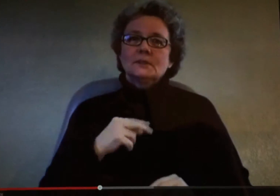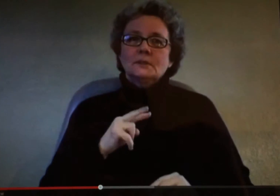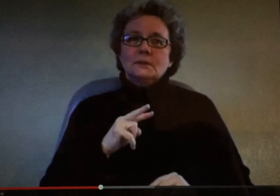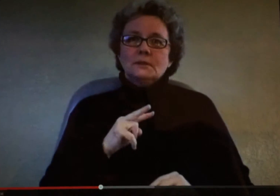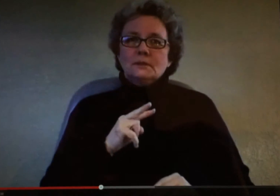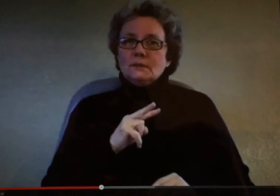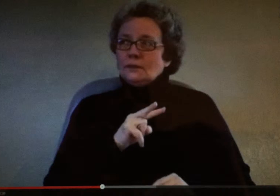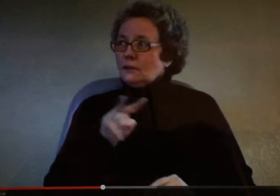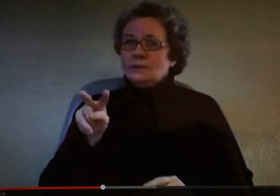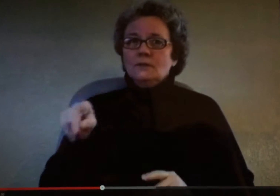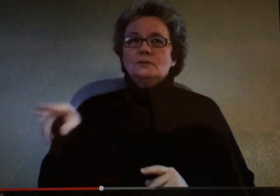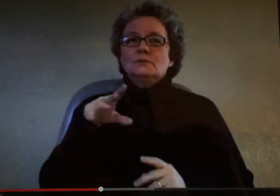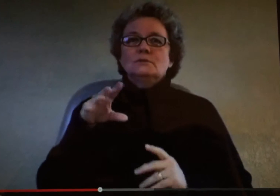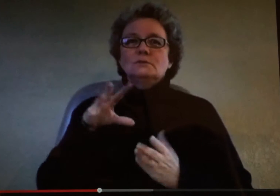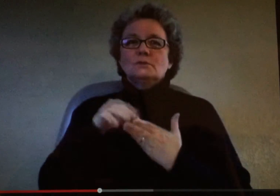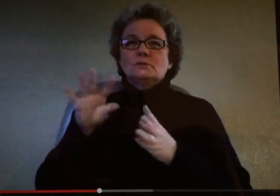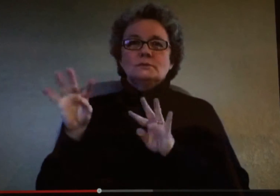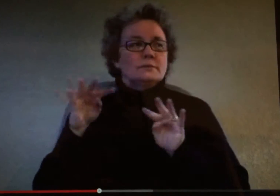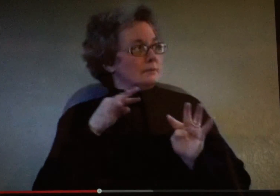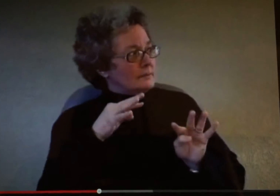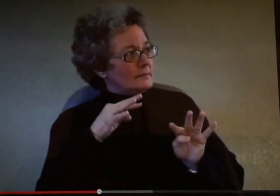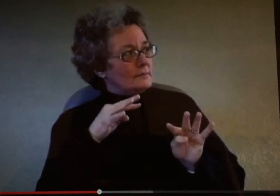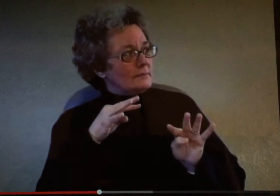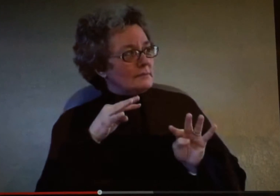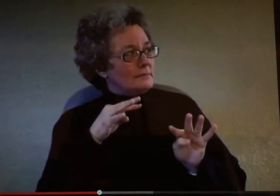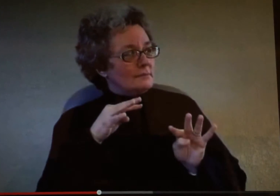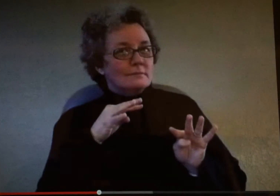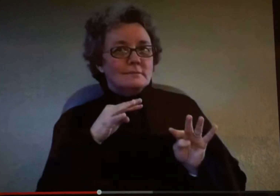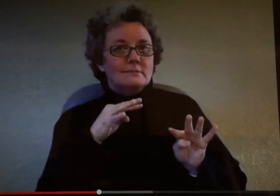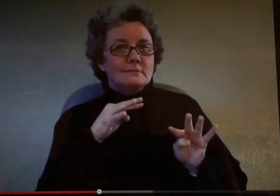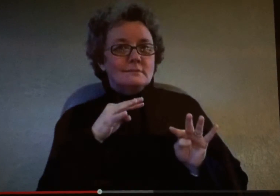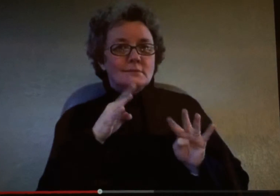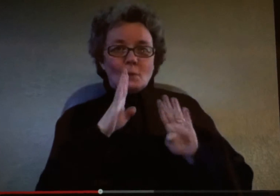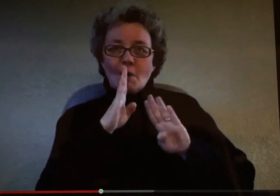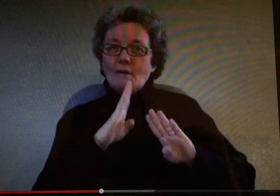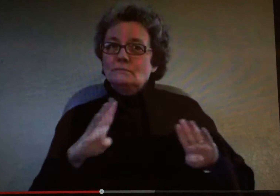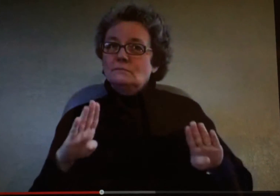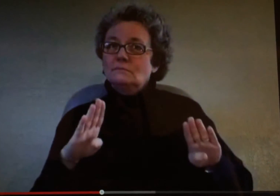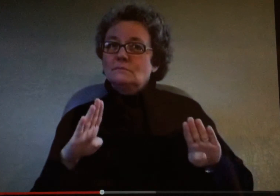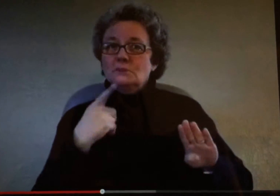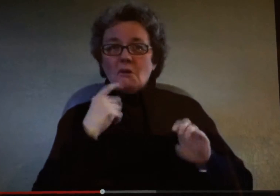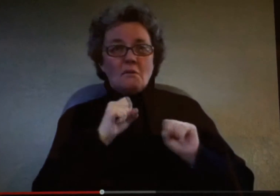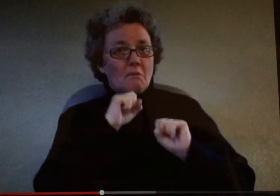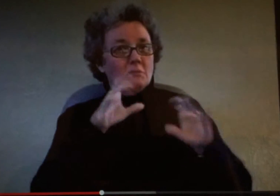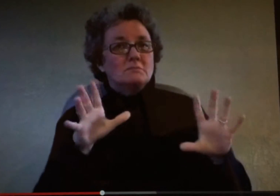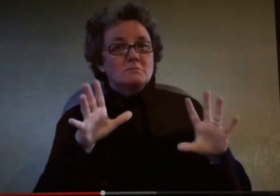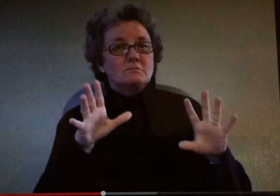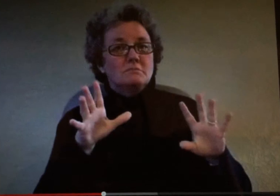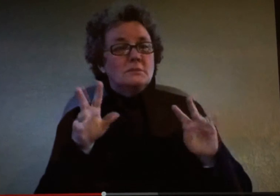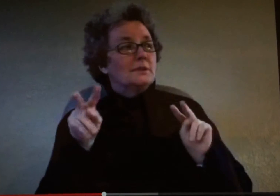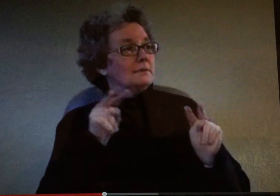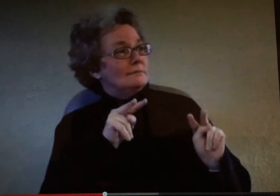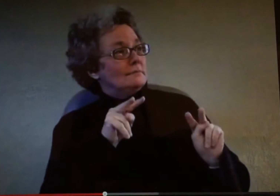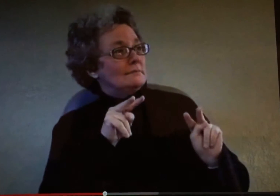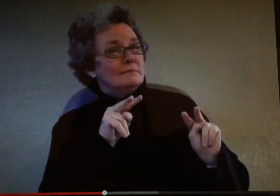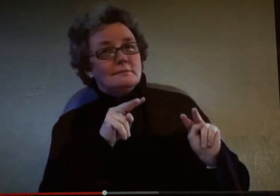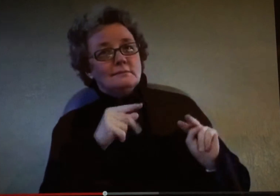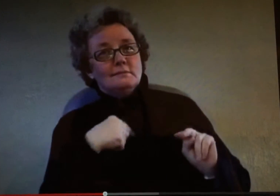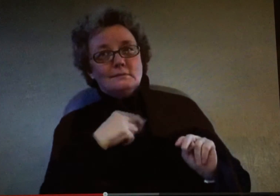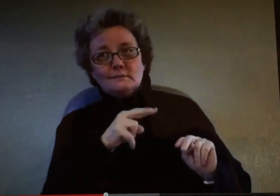to me again, oh, come on, dear. So I looked over and all the students were staring at me. It was completely quiet.